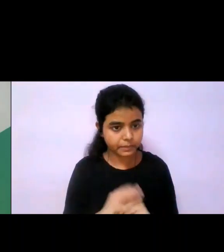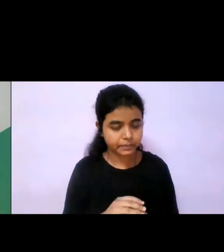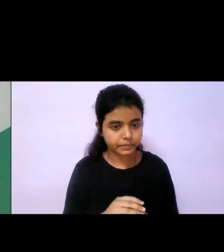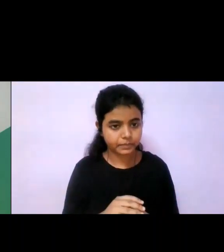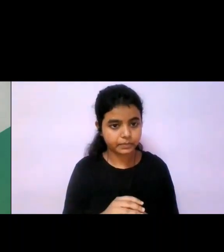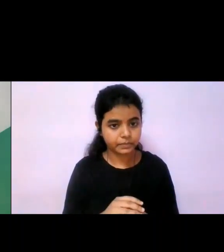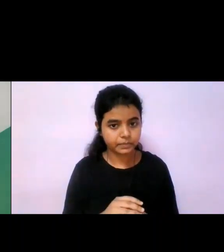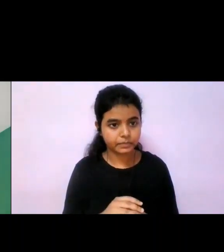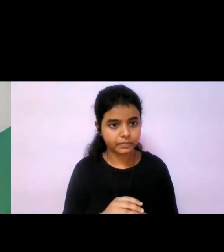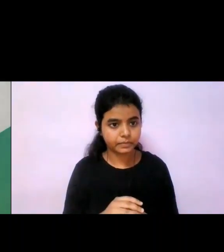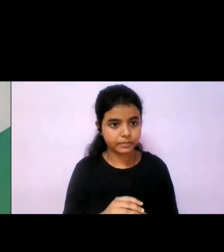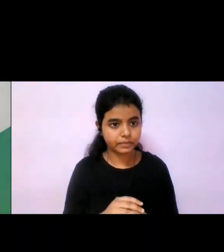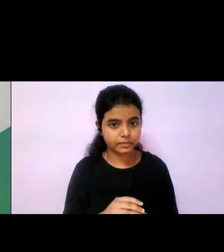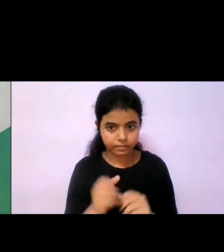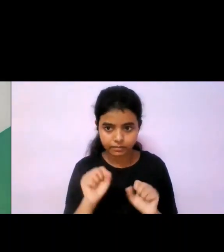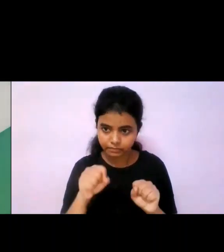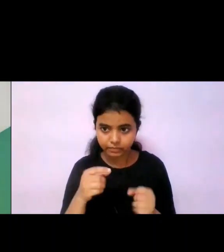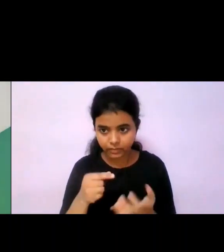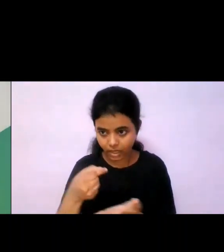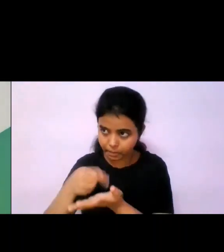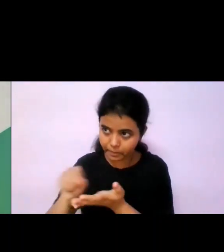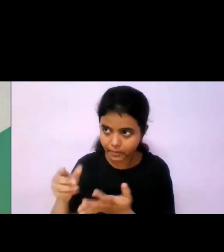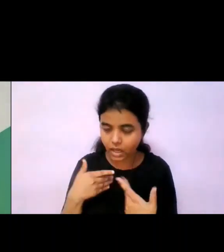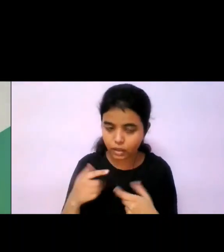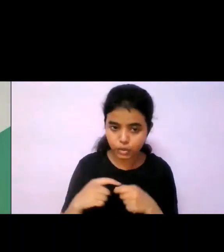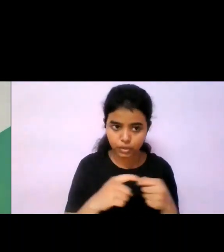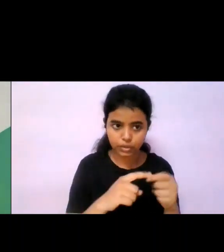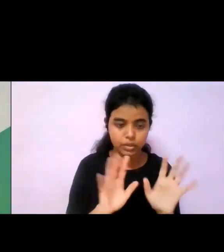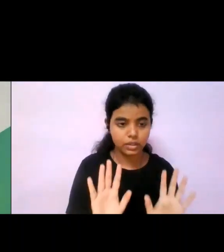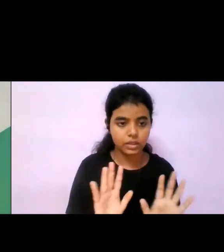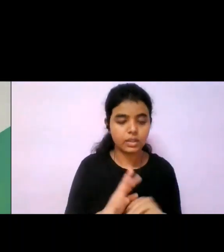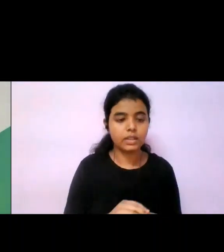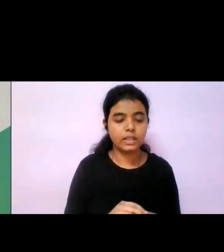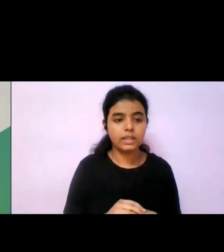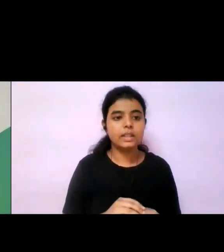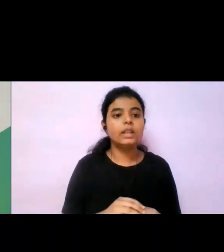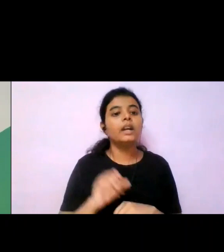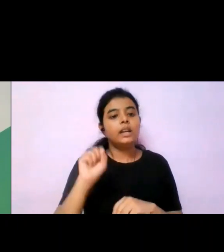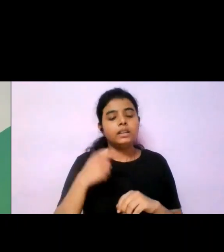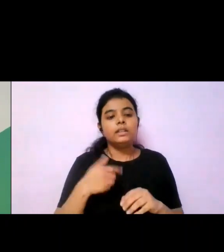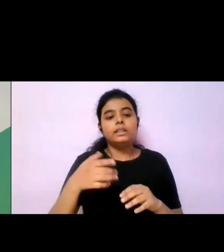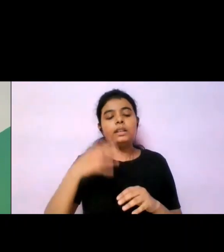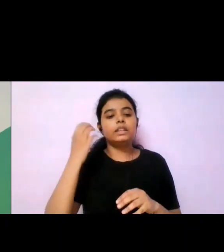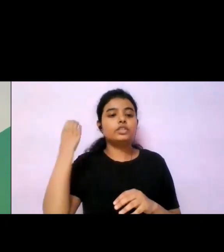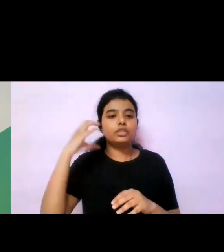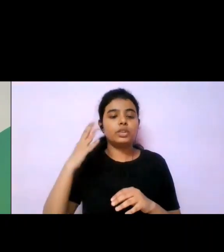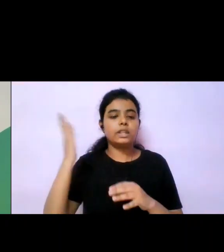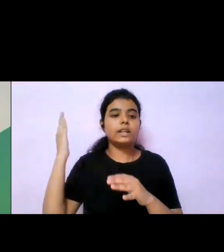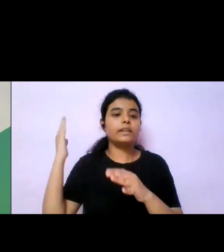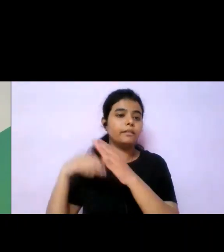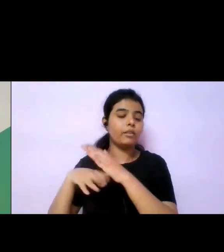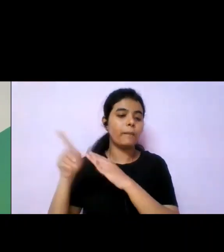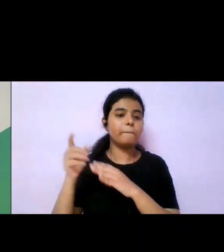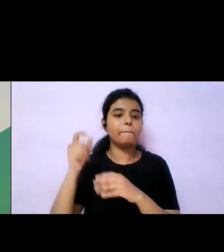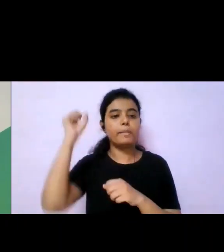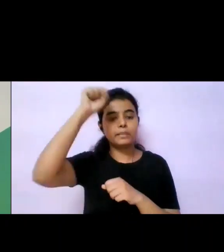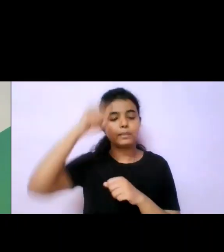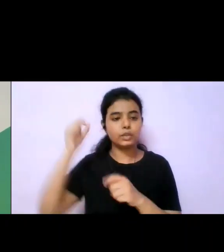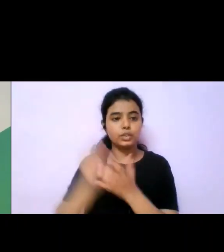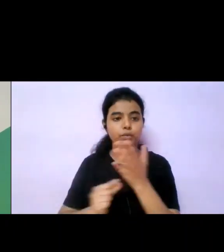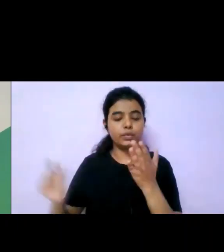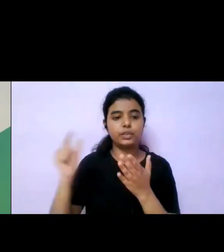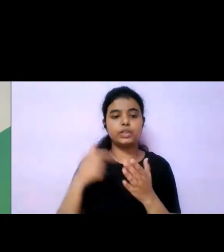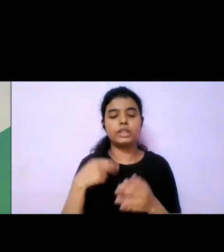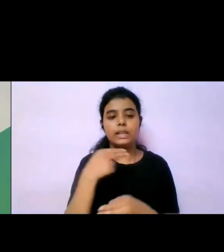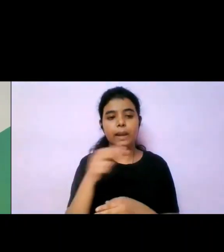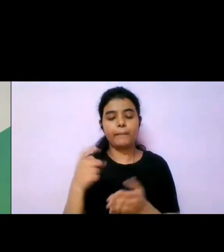Prasad, Yes. with your kind permission. Yes. I'm Rajesh from Chandigarh, Punjab University.